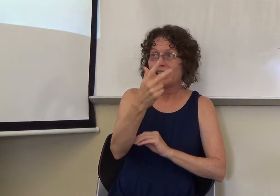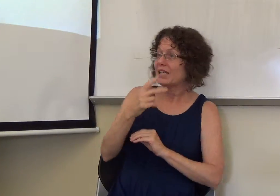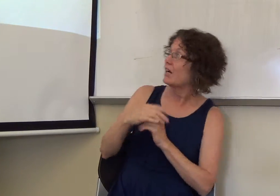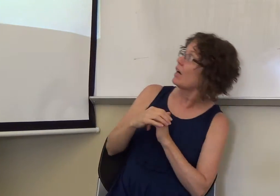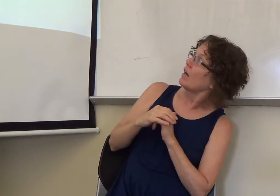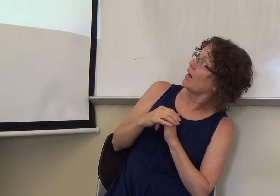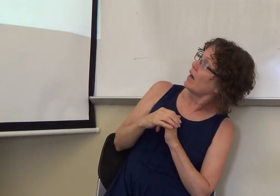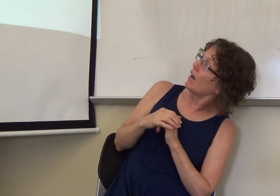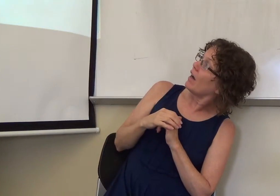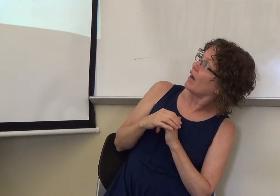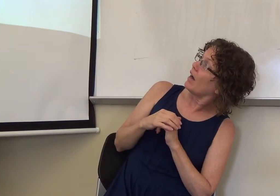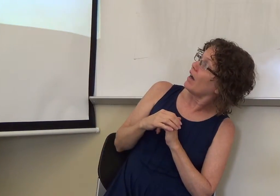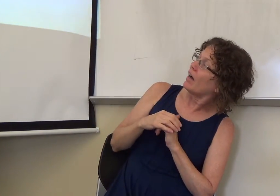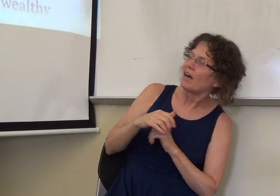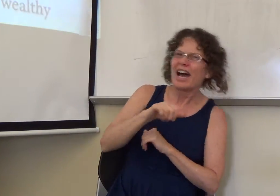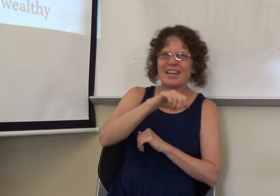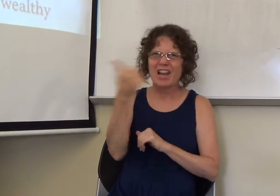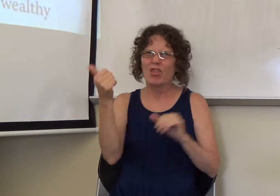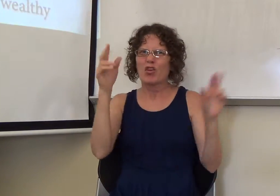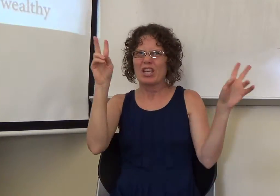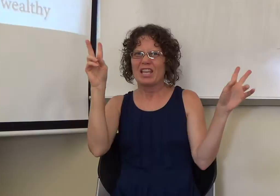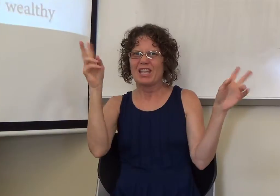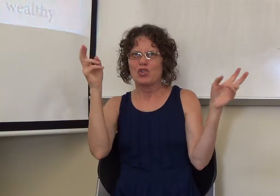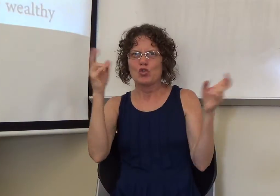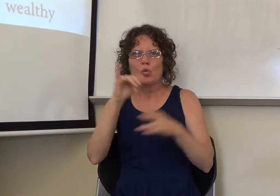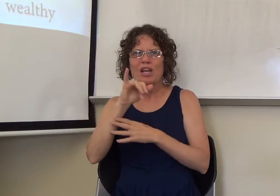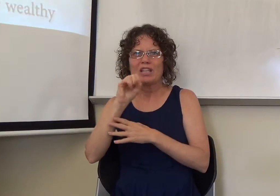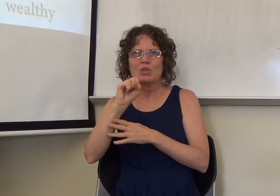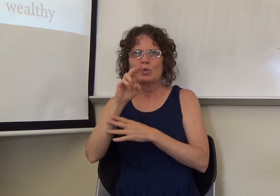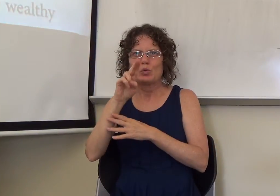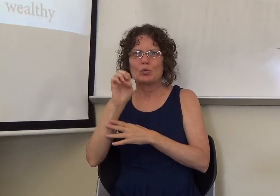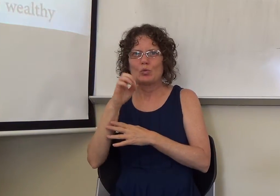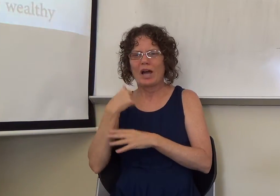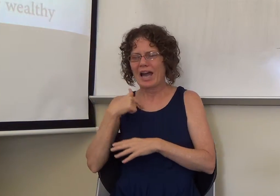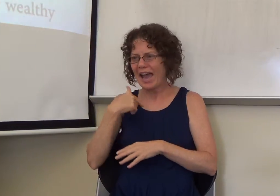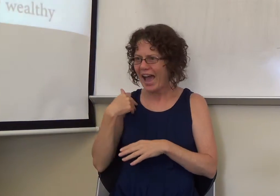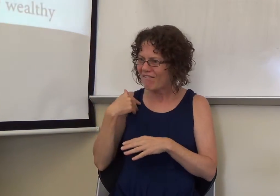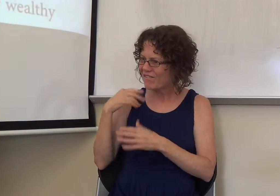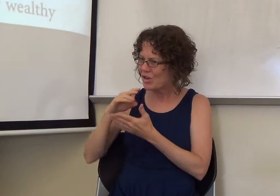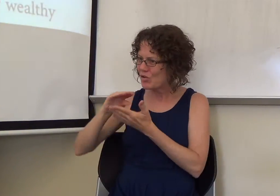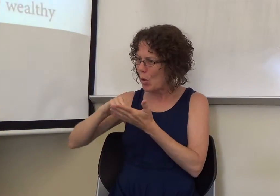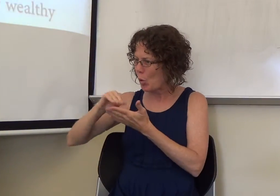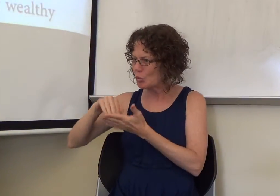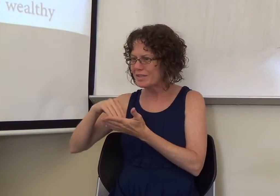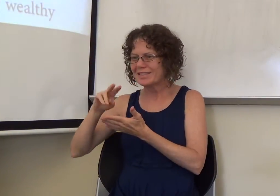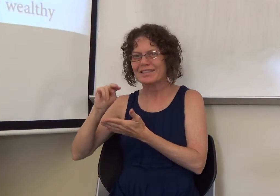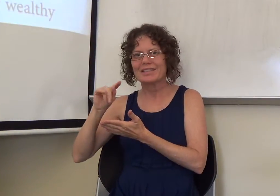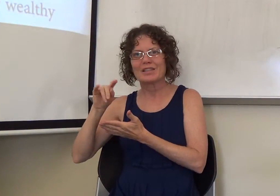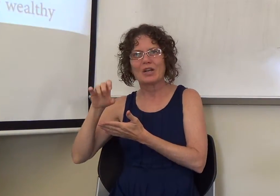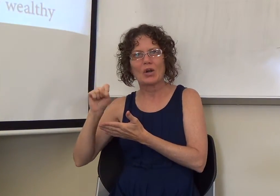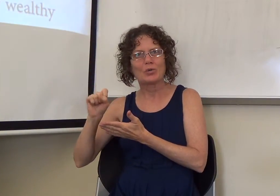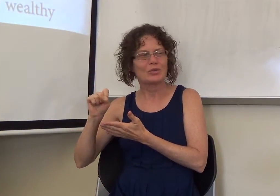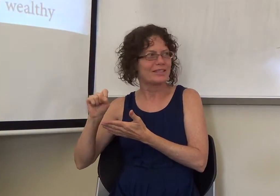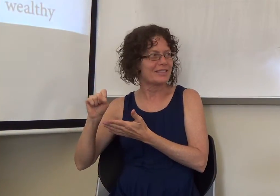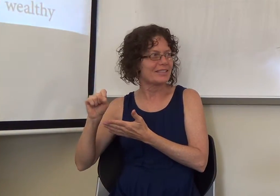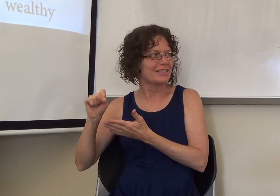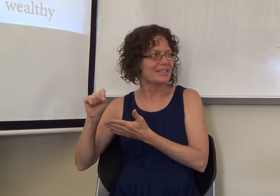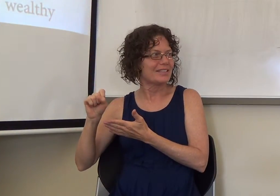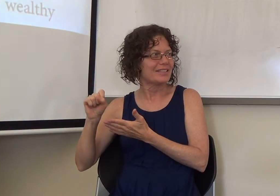is another issue. I have all these notes here, and then I don't really need to do this, but I